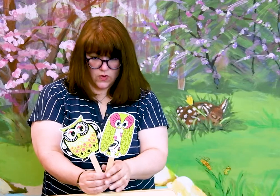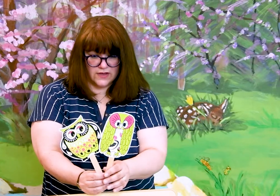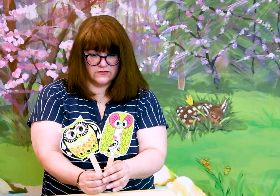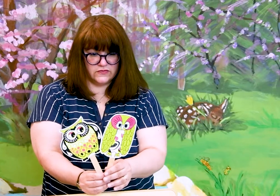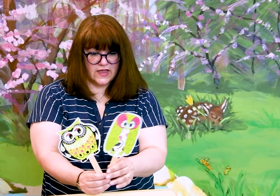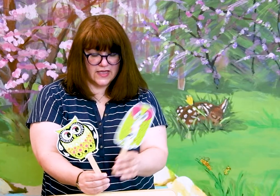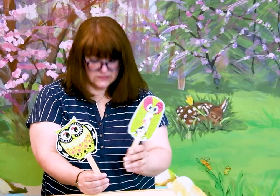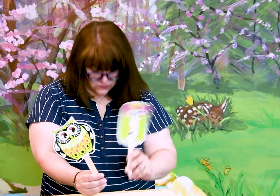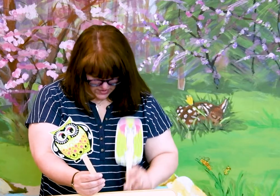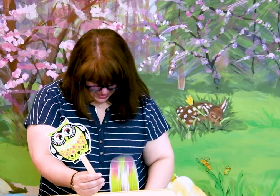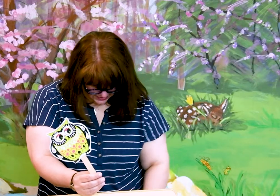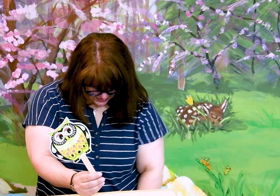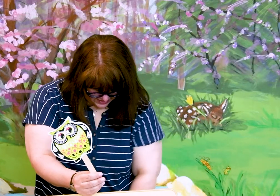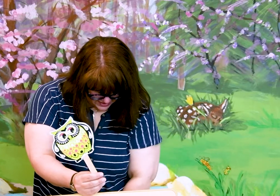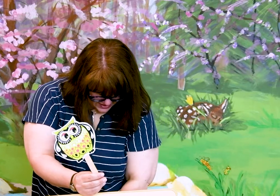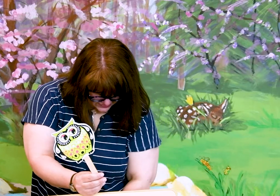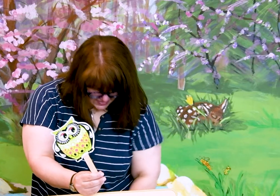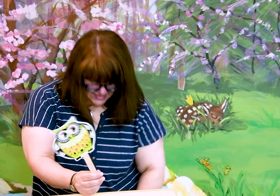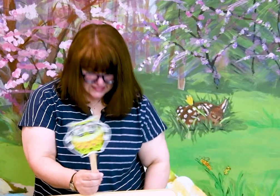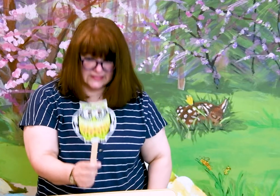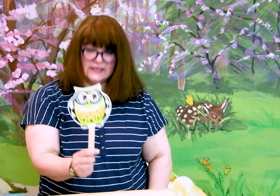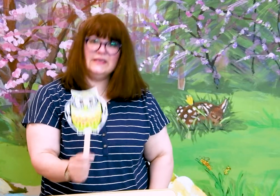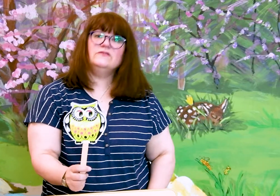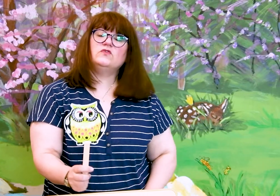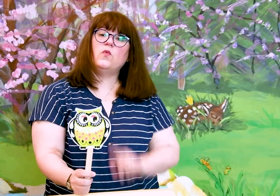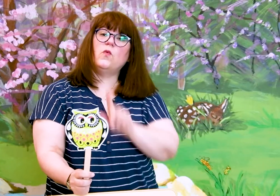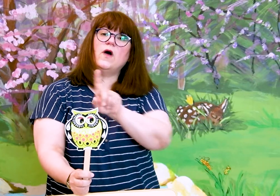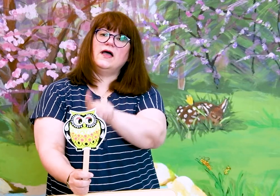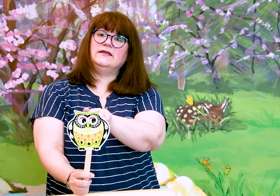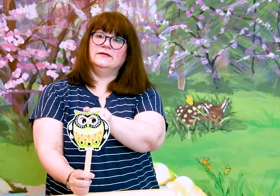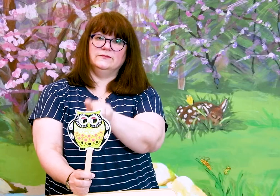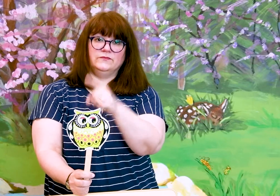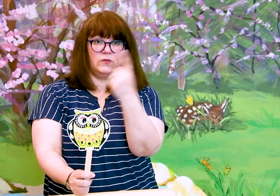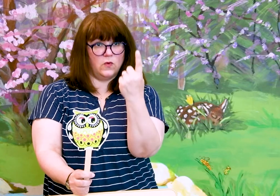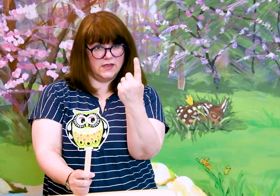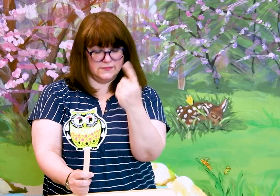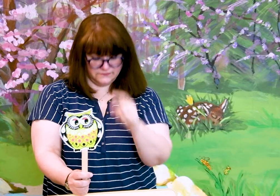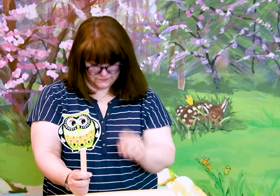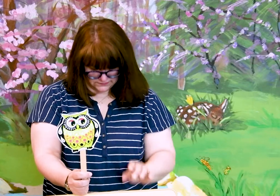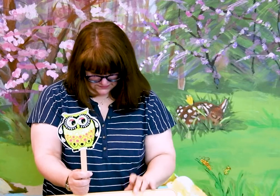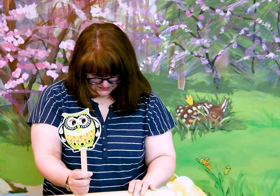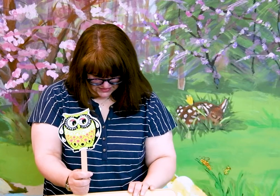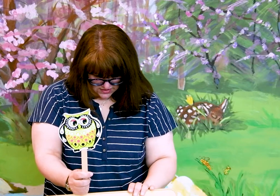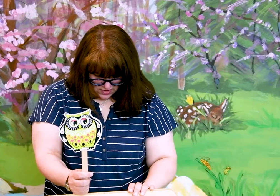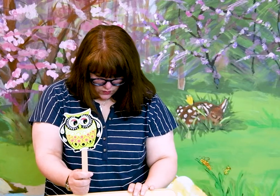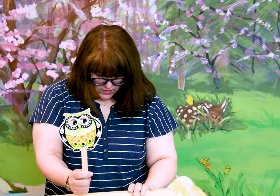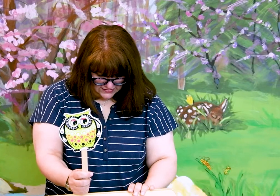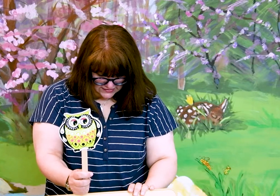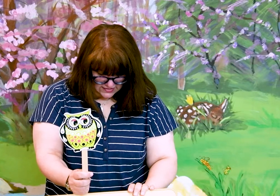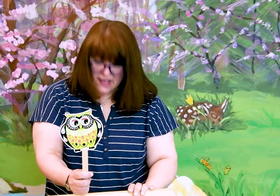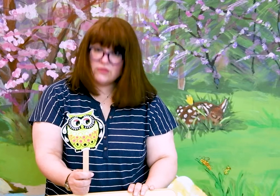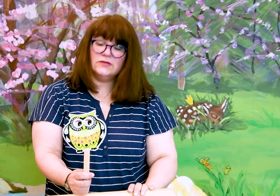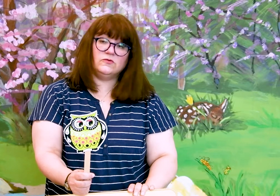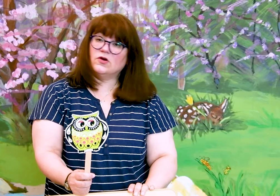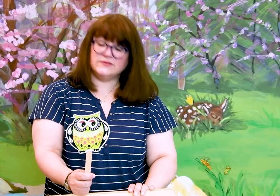One flies away, and that leaves one. One. One little owl, and we're almost